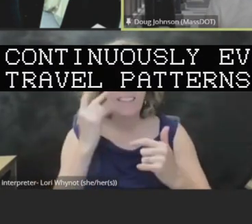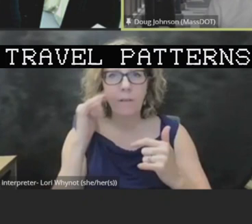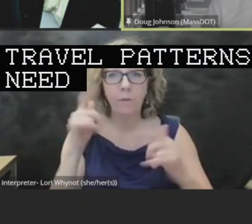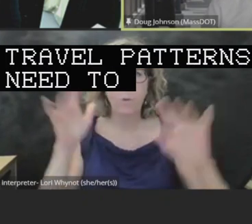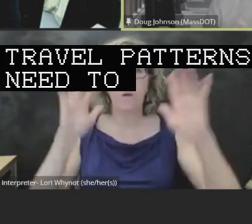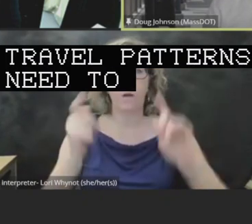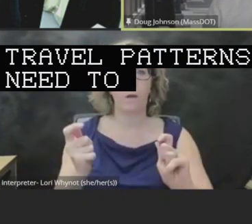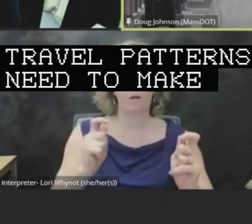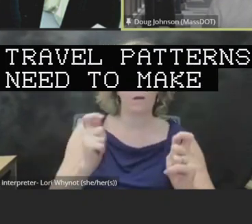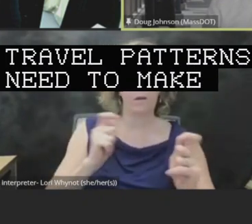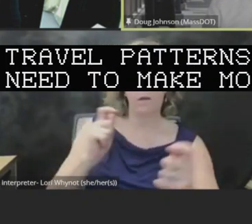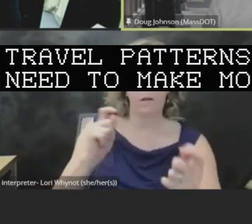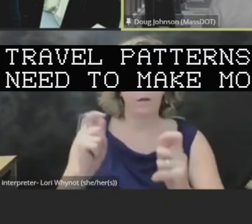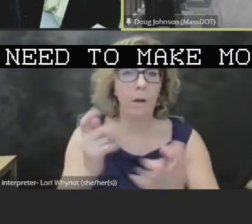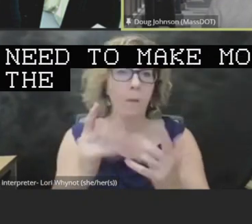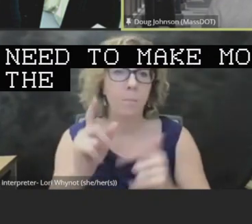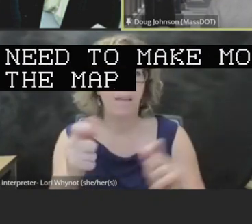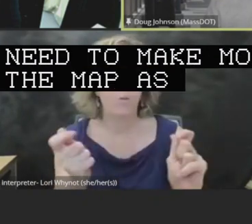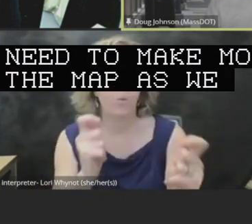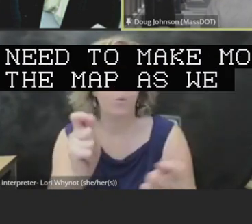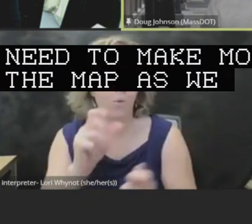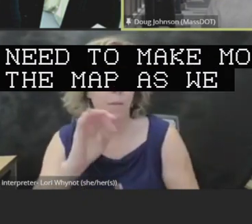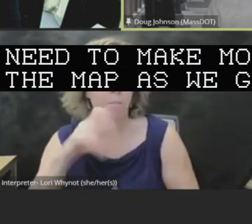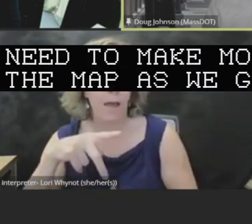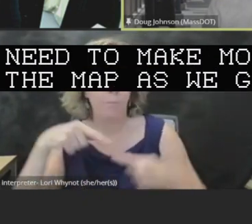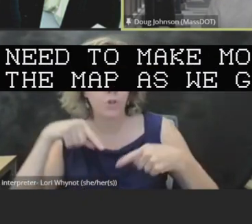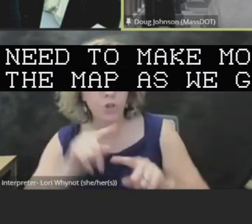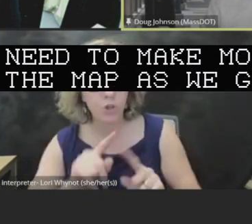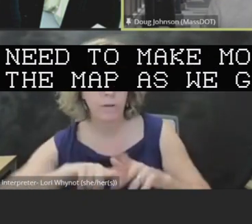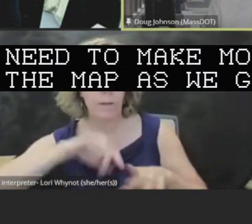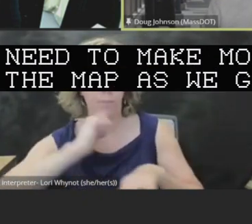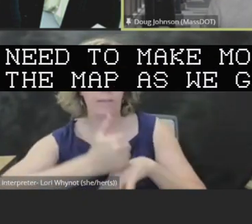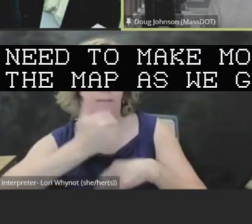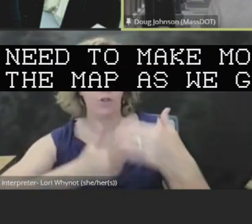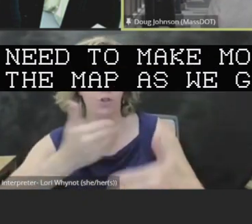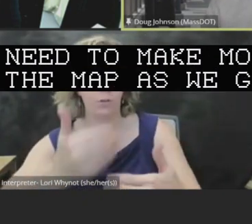map as we go through implementation. So